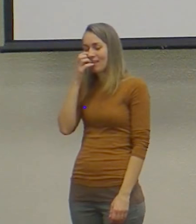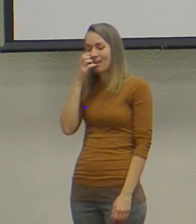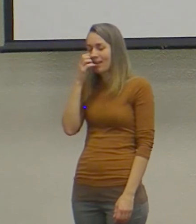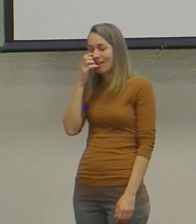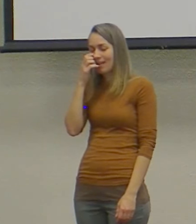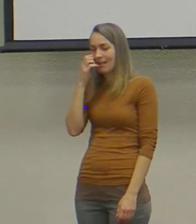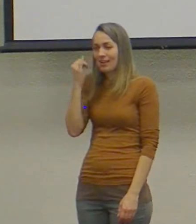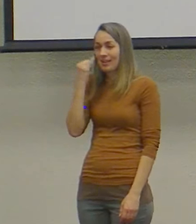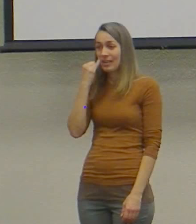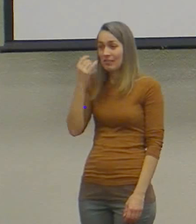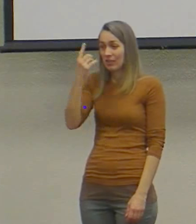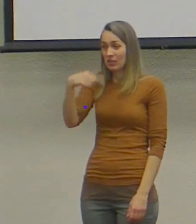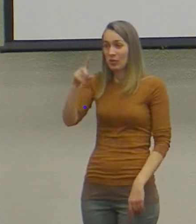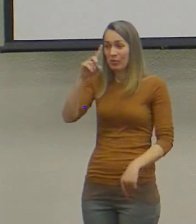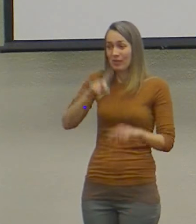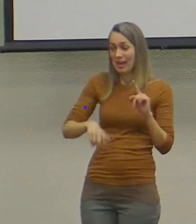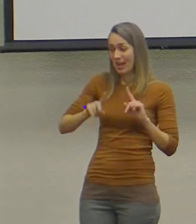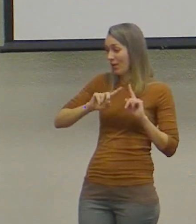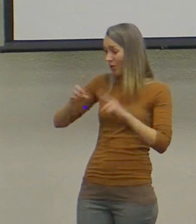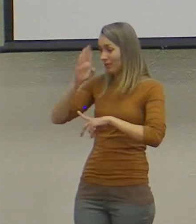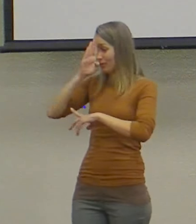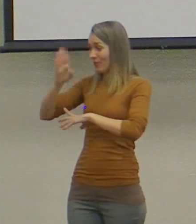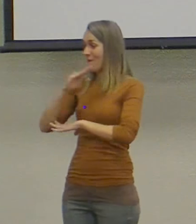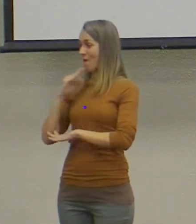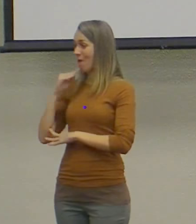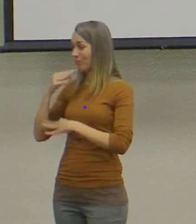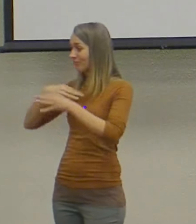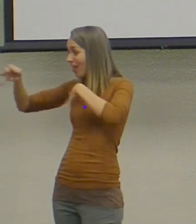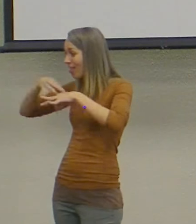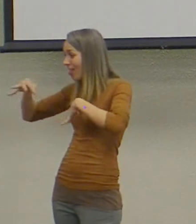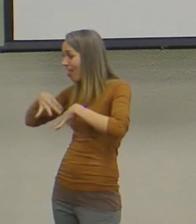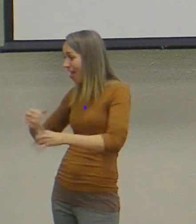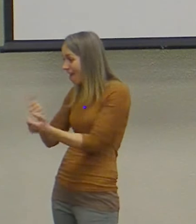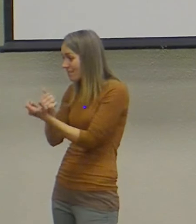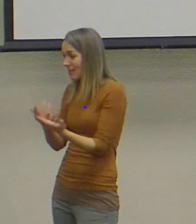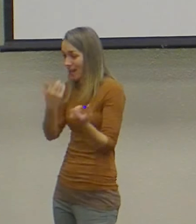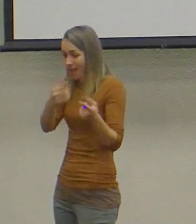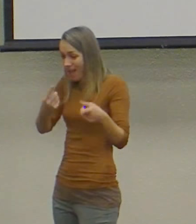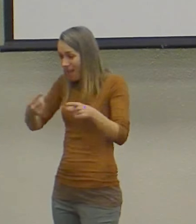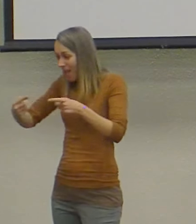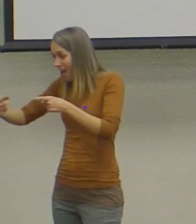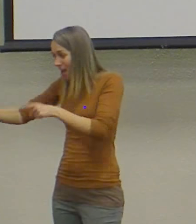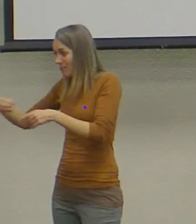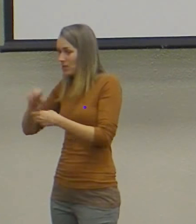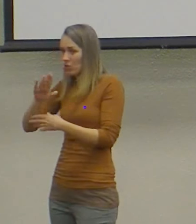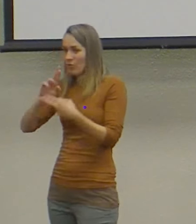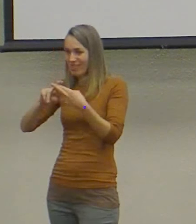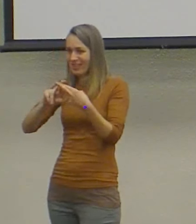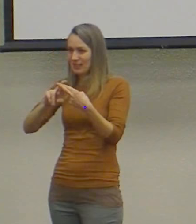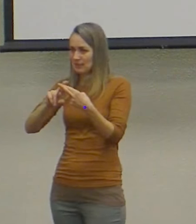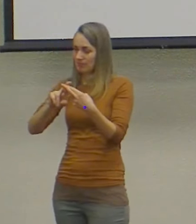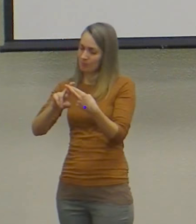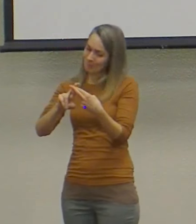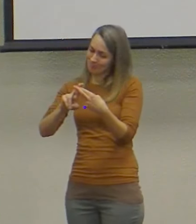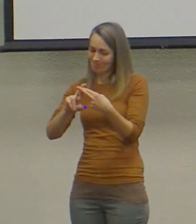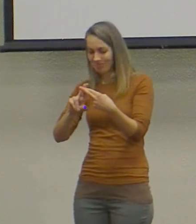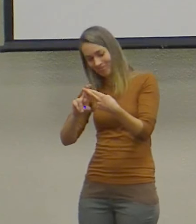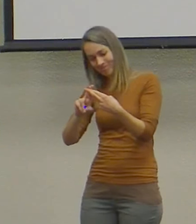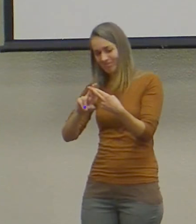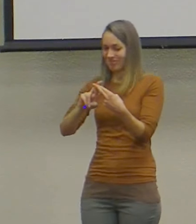straight home and tell your mother everything that happened in your relationships, then it probably shouldn't happen.